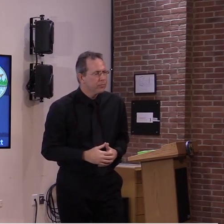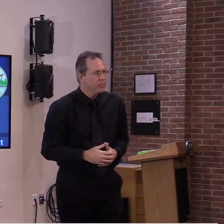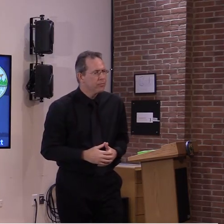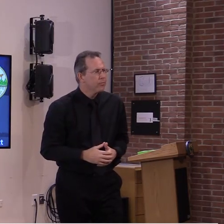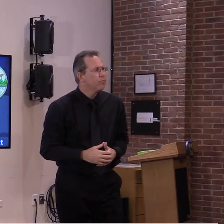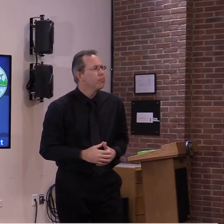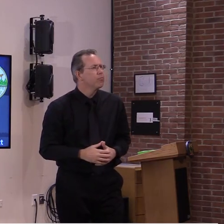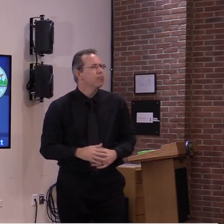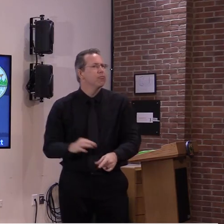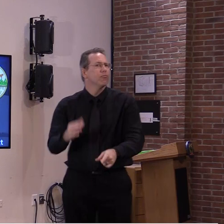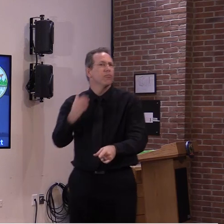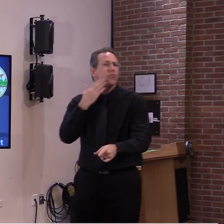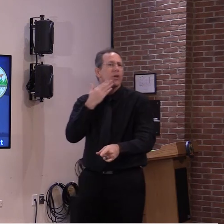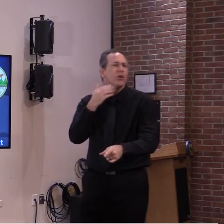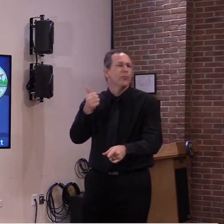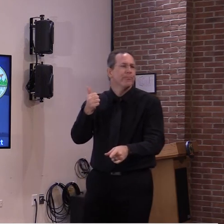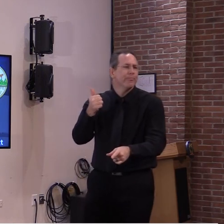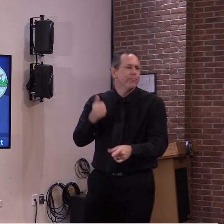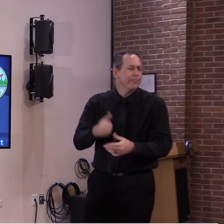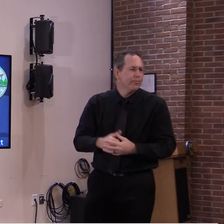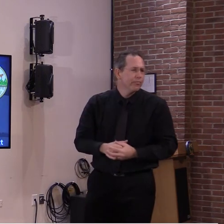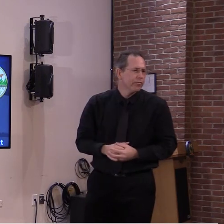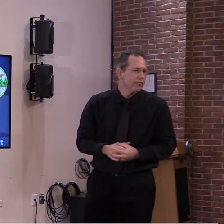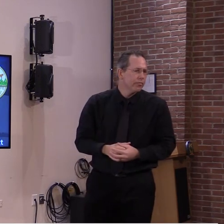Steve, NEKTV.